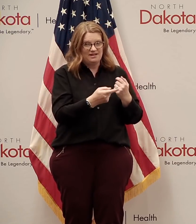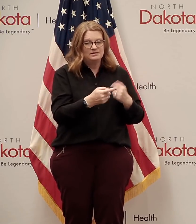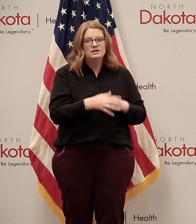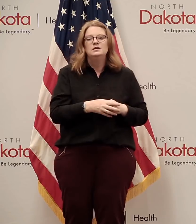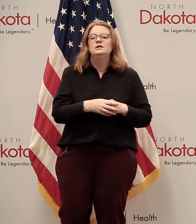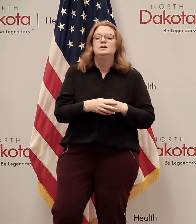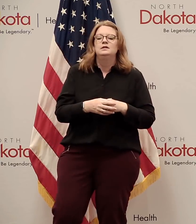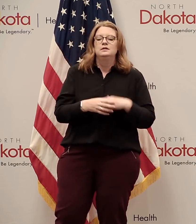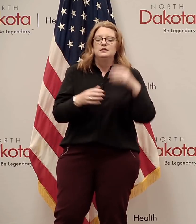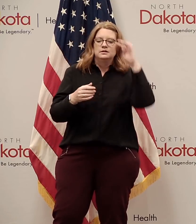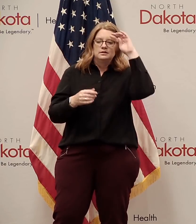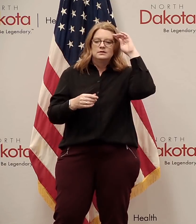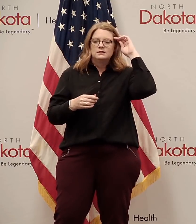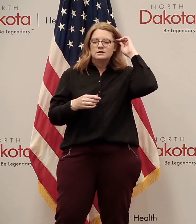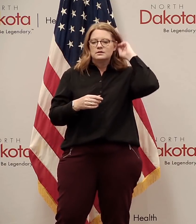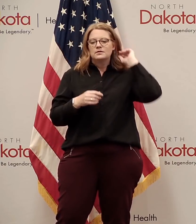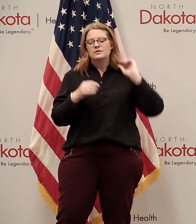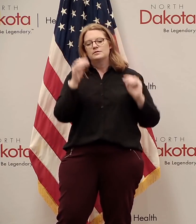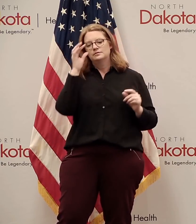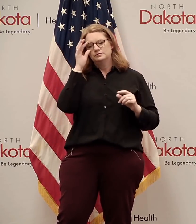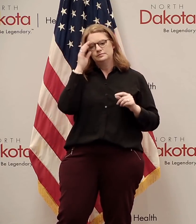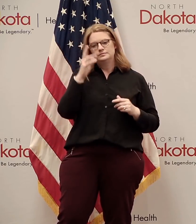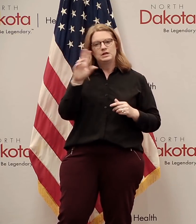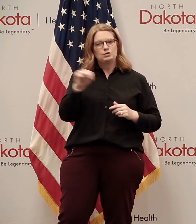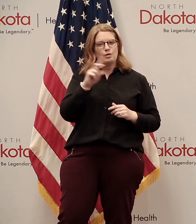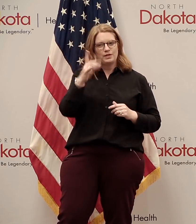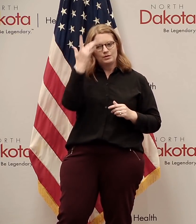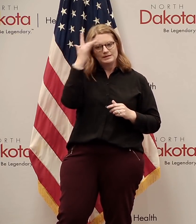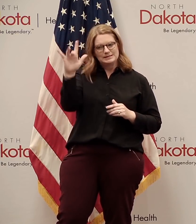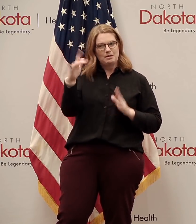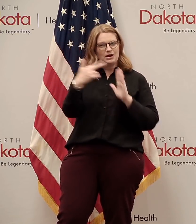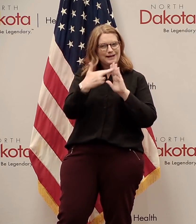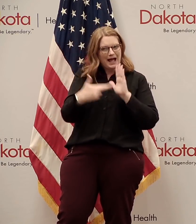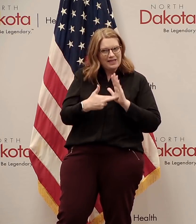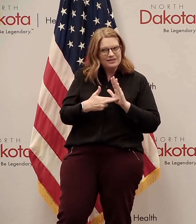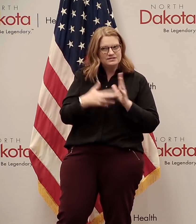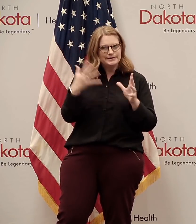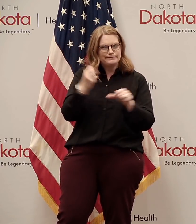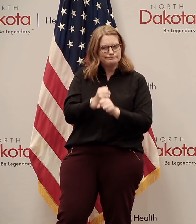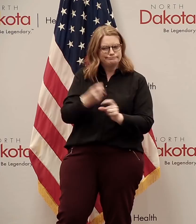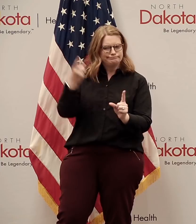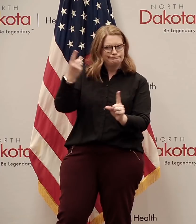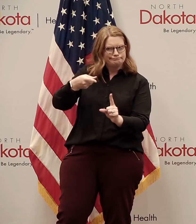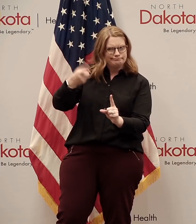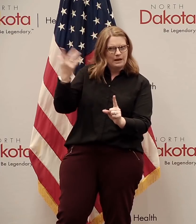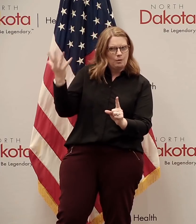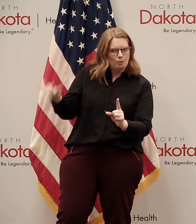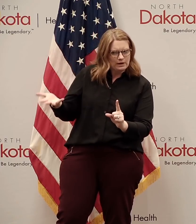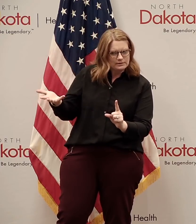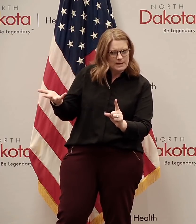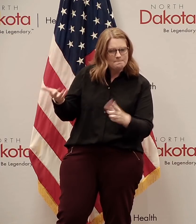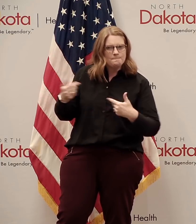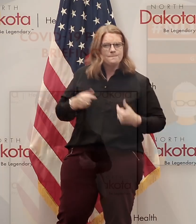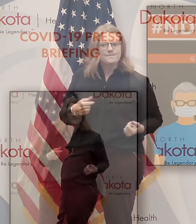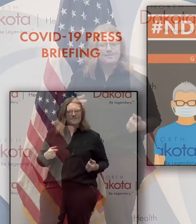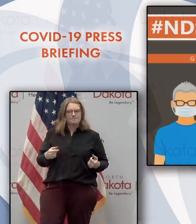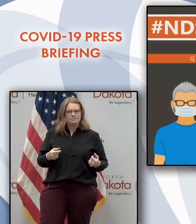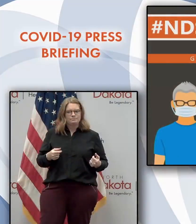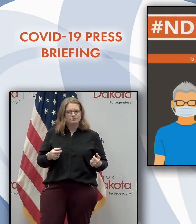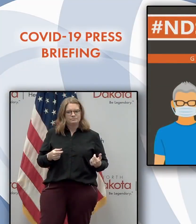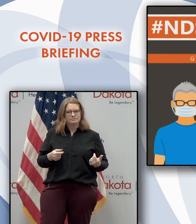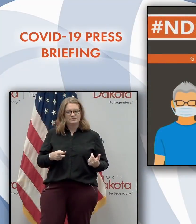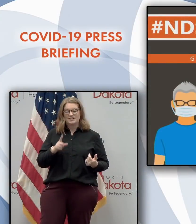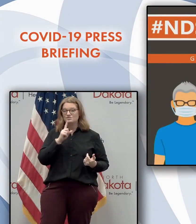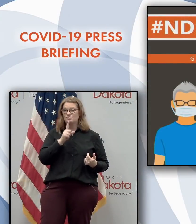let's take a look again at our North Dakota SMART guidelines to maybe sum this all up, which again is